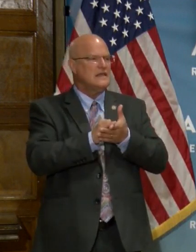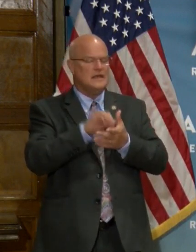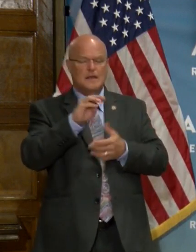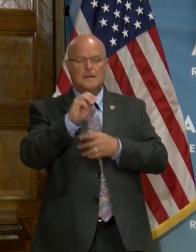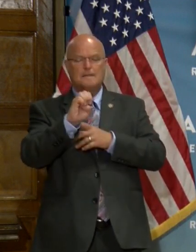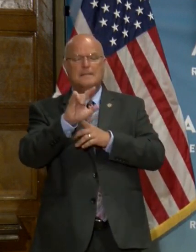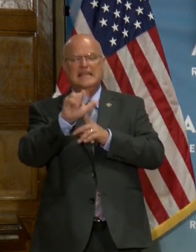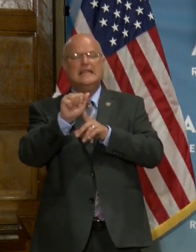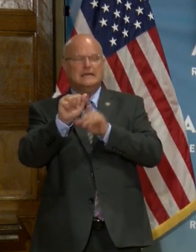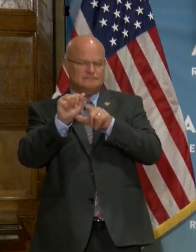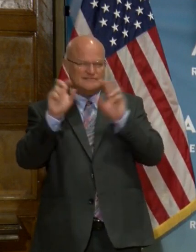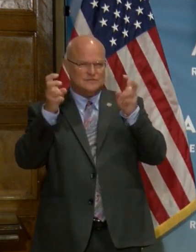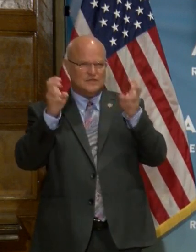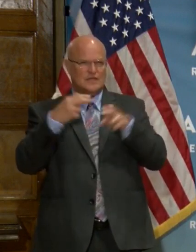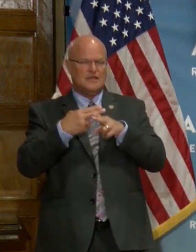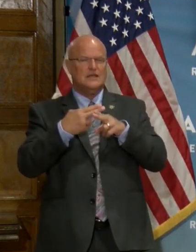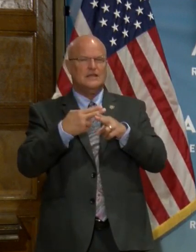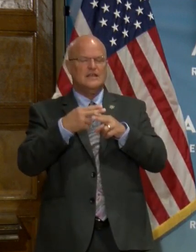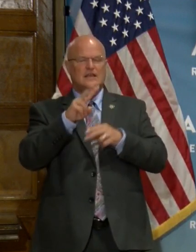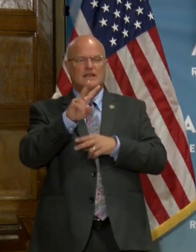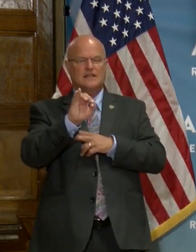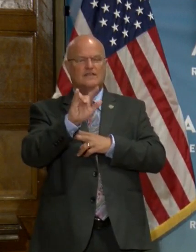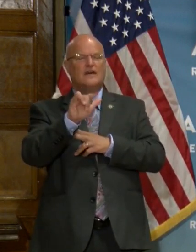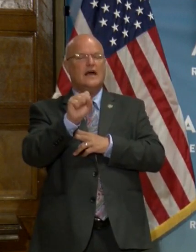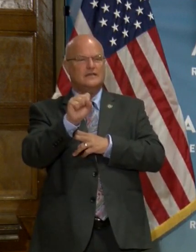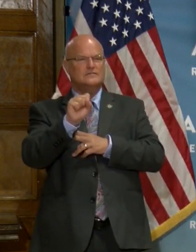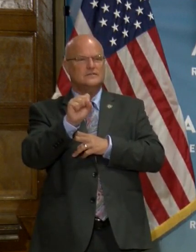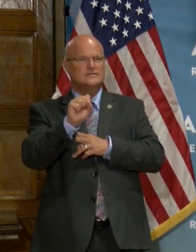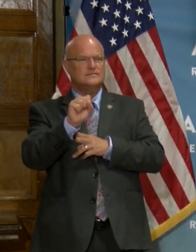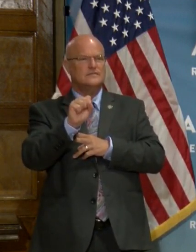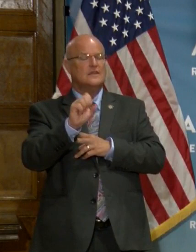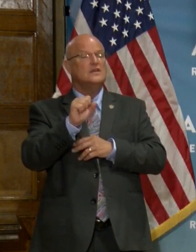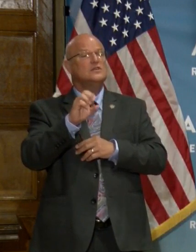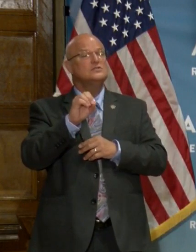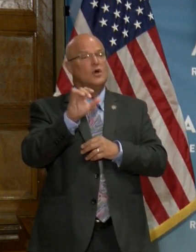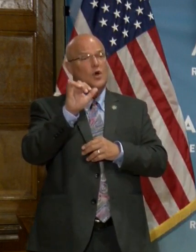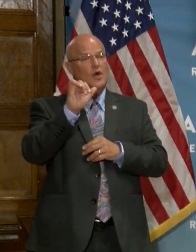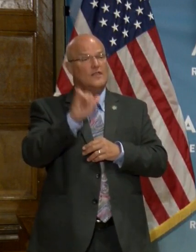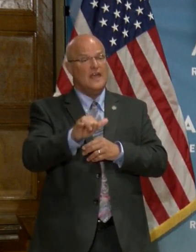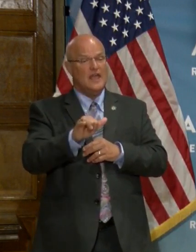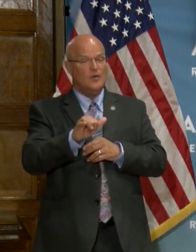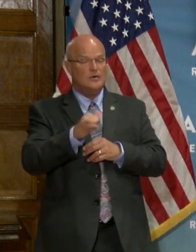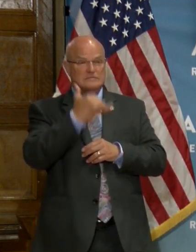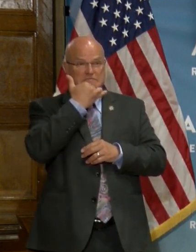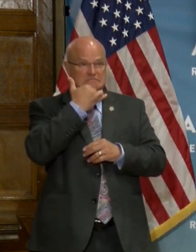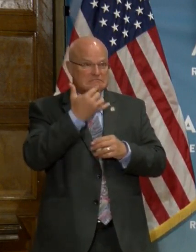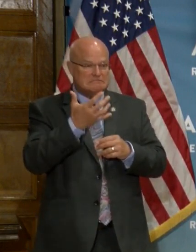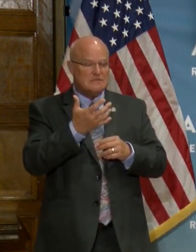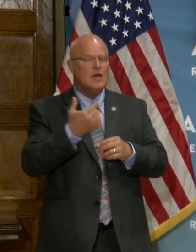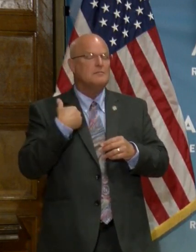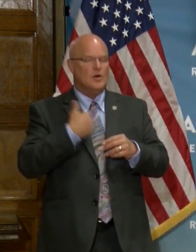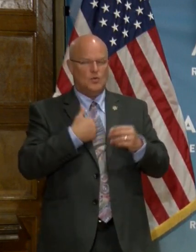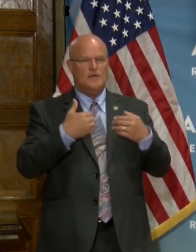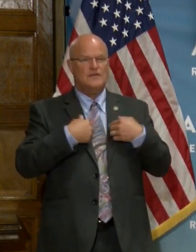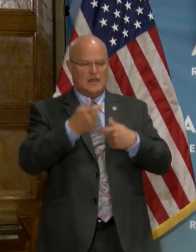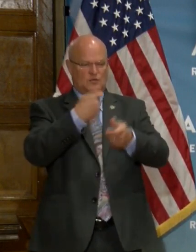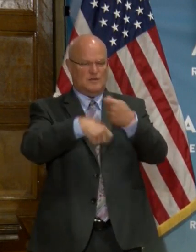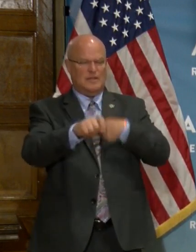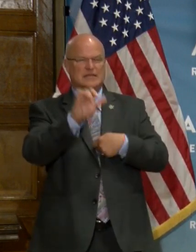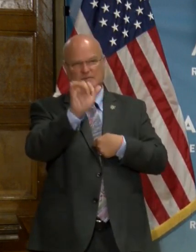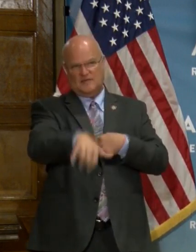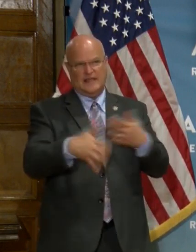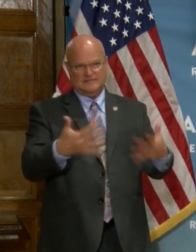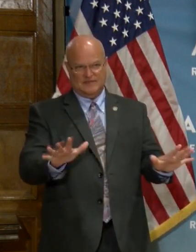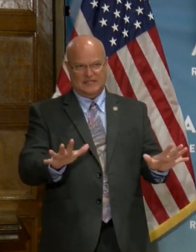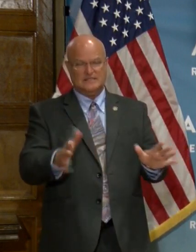media materials, and anyway, vials, and so they were defective, but we've had a replacement for